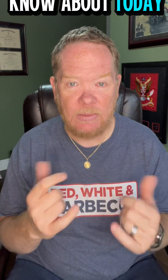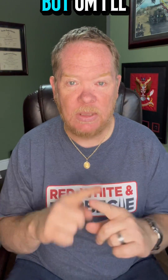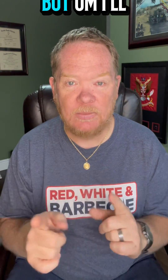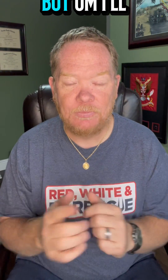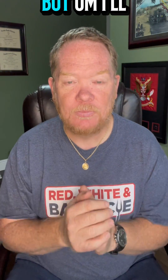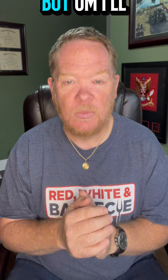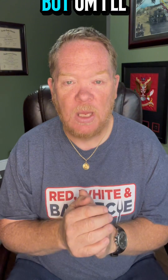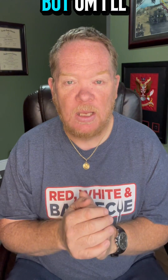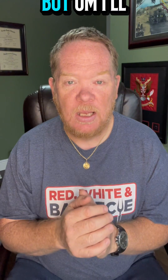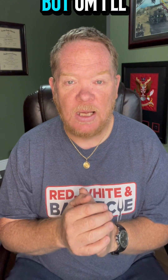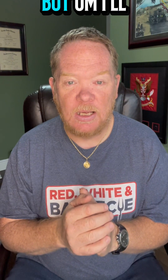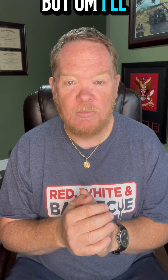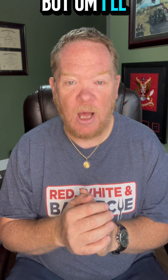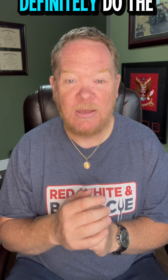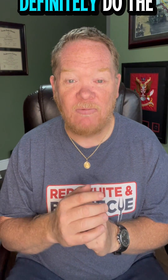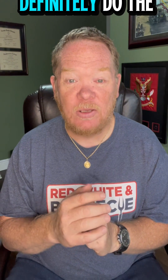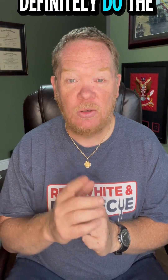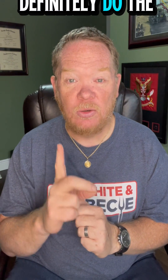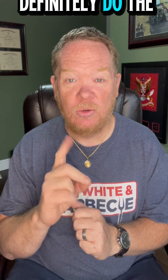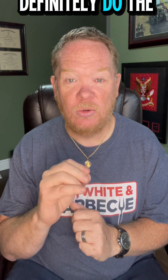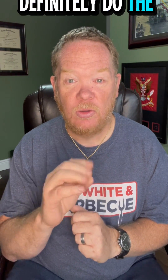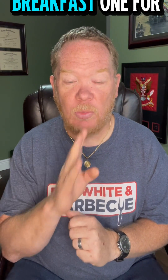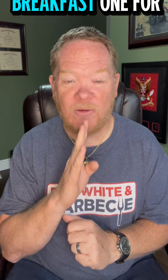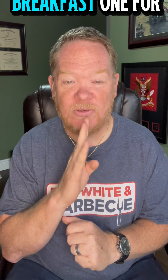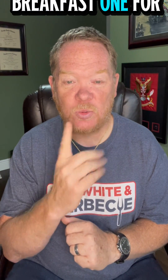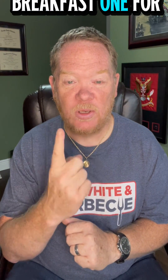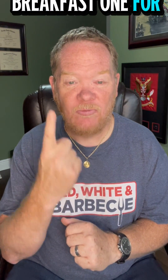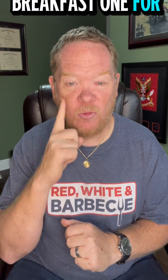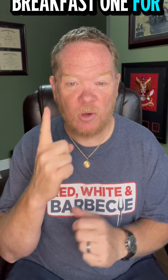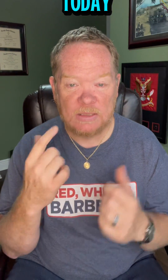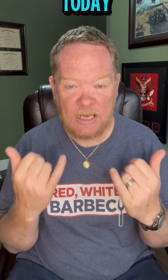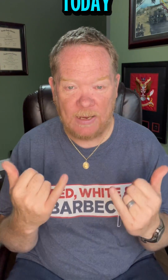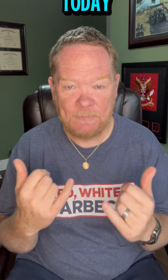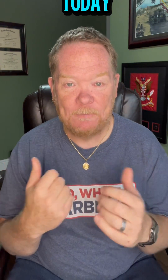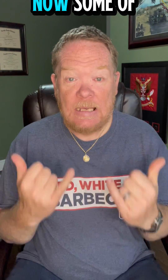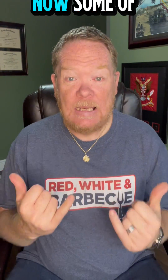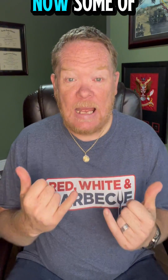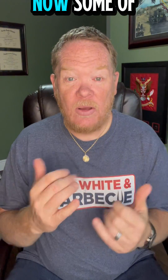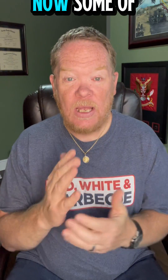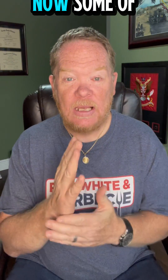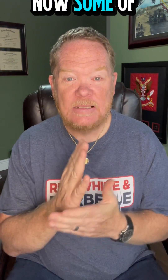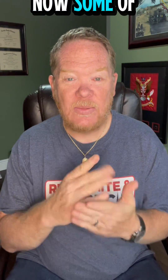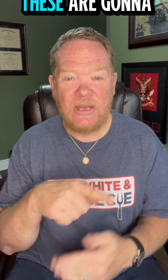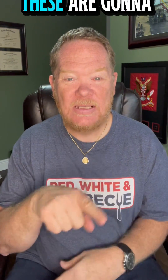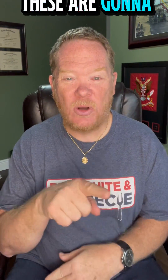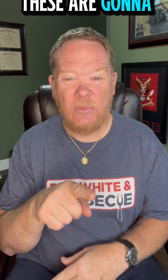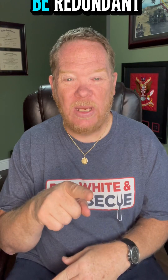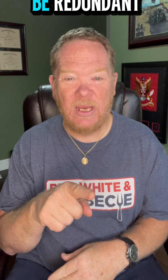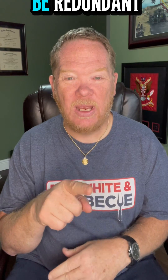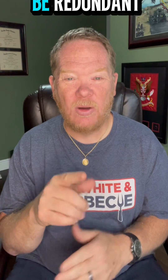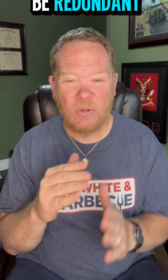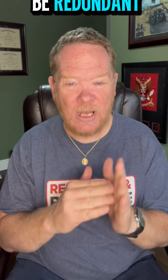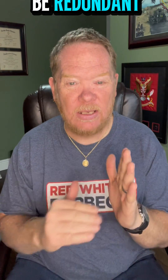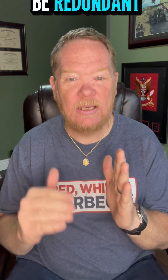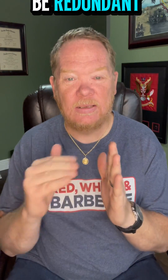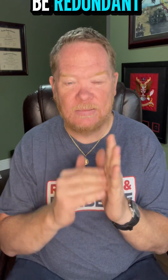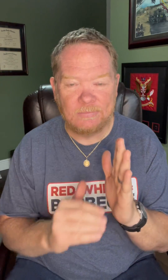but I'll definitely do the breakfast one for today. Now, some of these are going to be redundant. They're